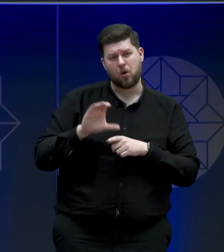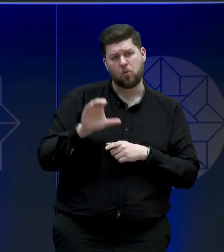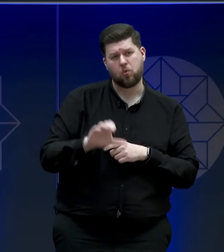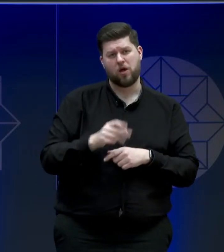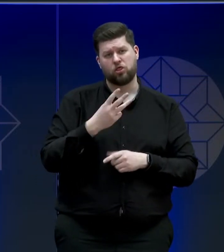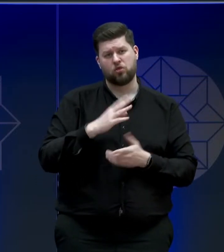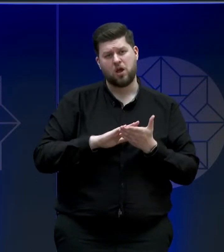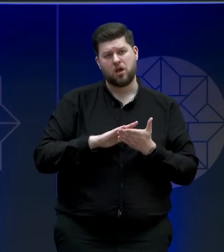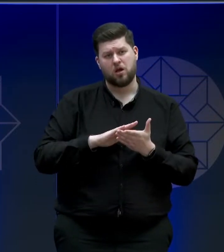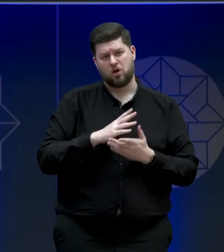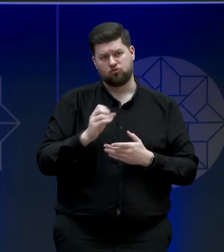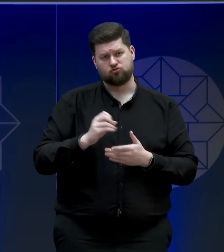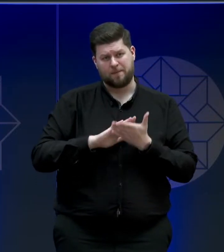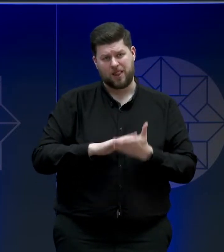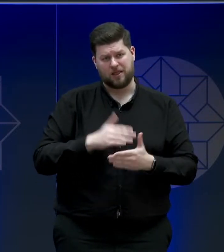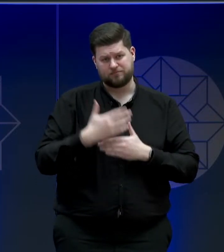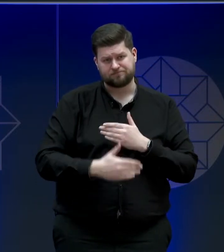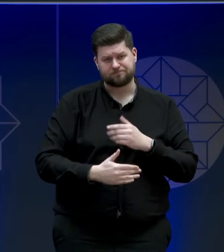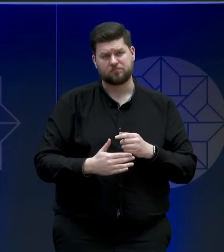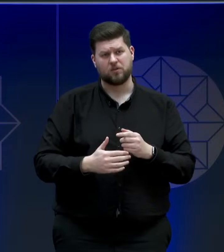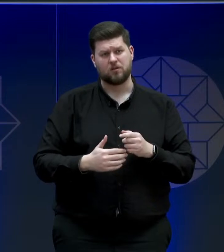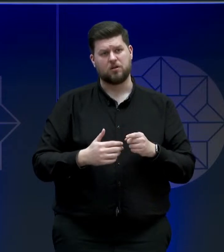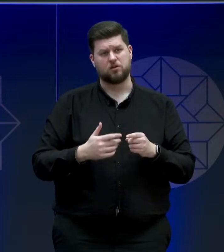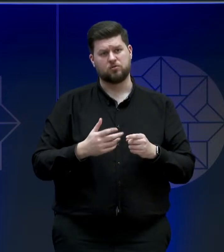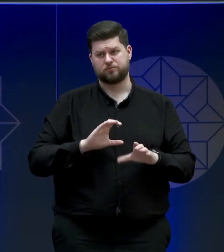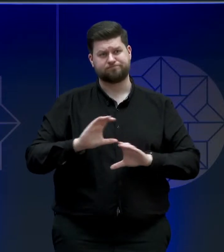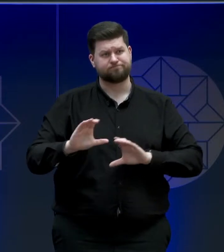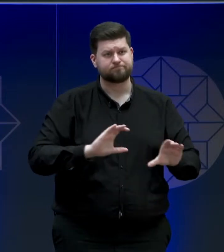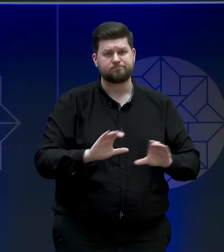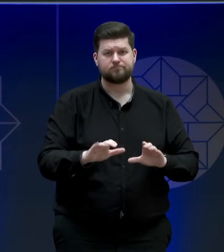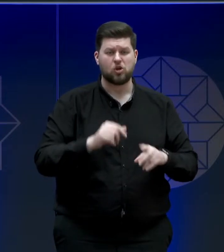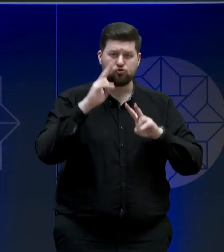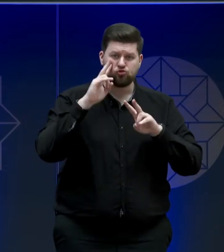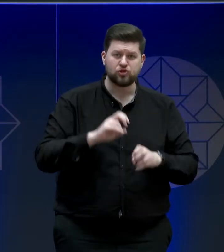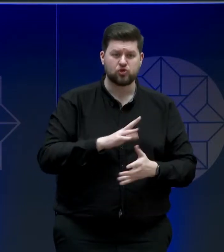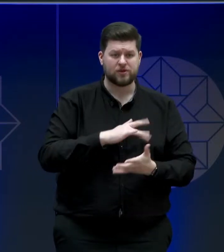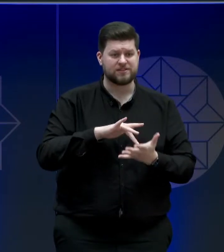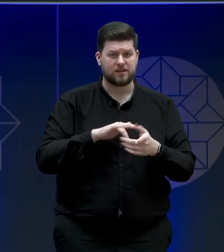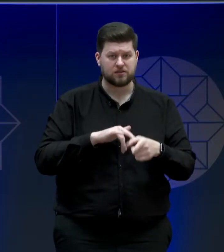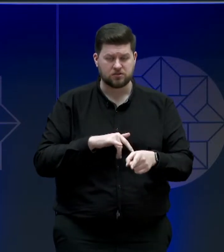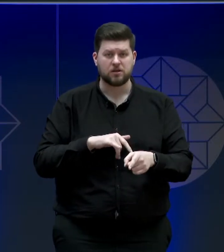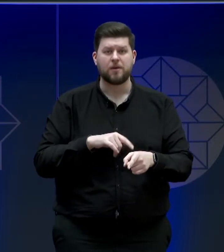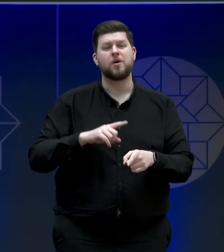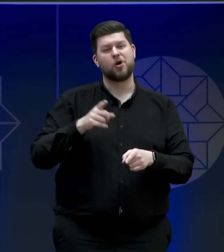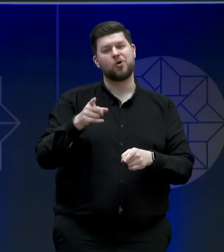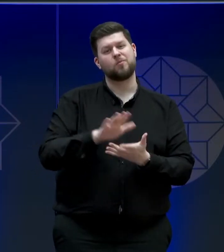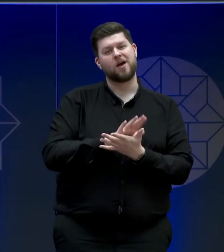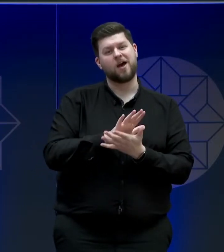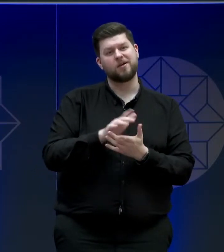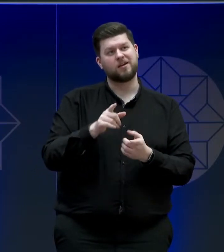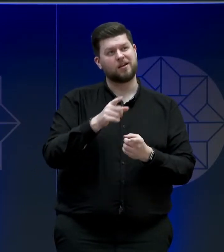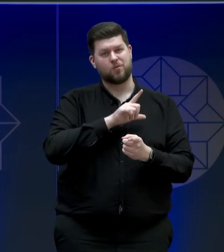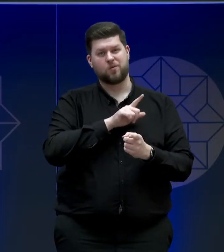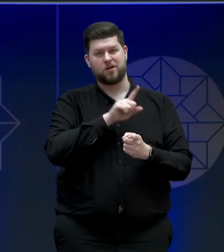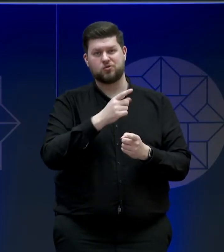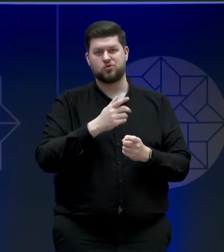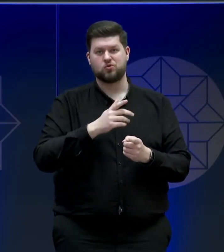establish 20 commercial research delivery centres, and you'll be pleased to know Scotland has 4 out of those 20, including one in